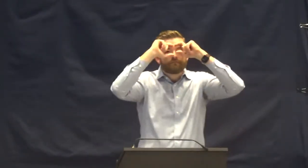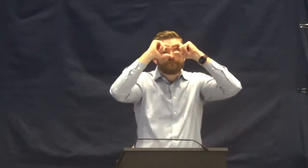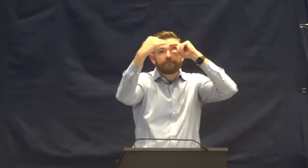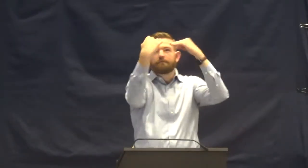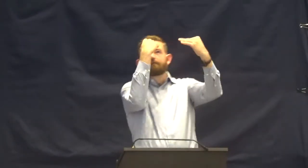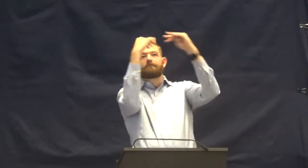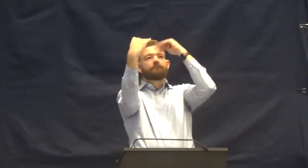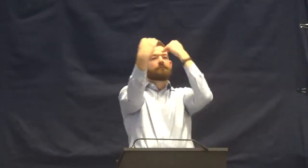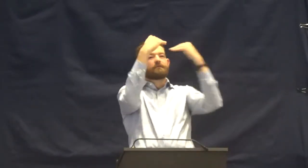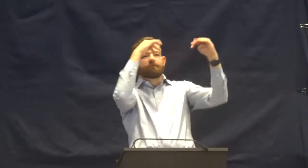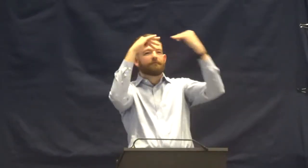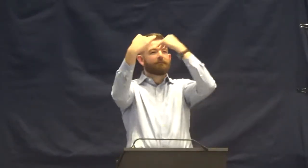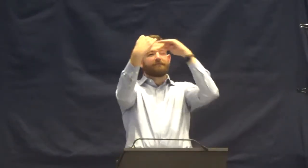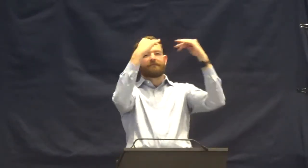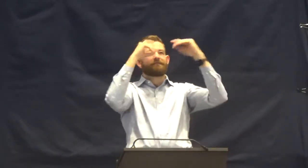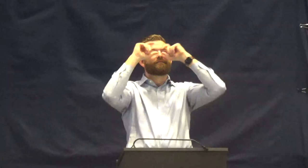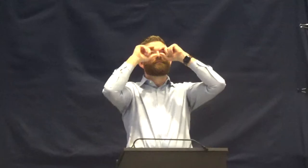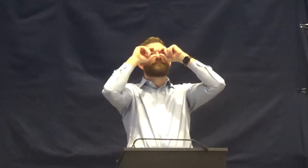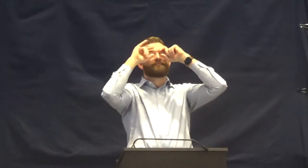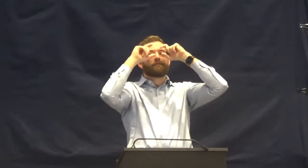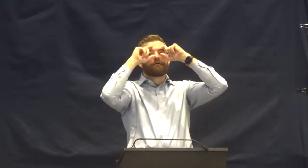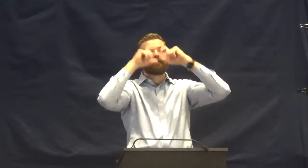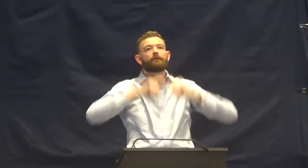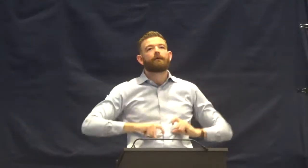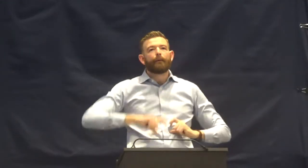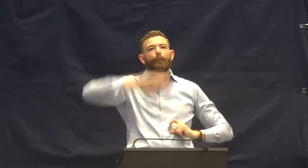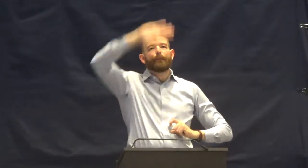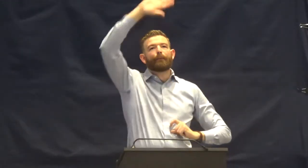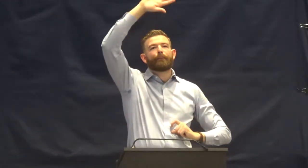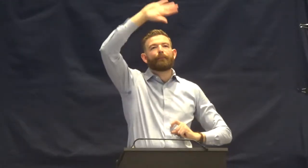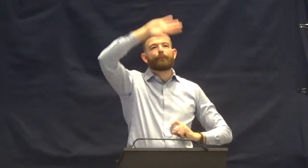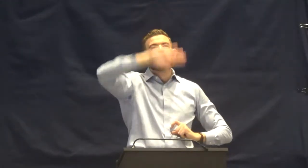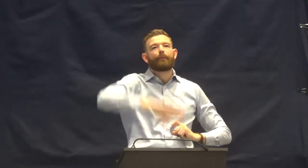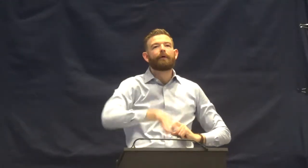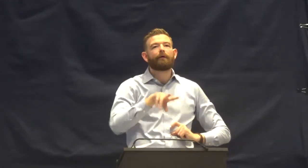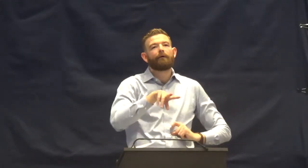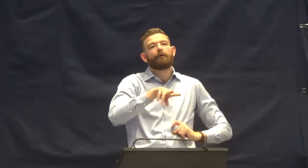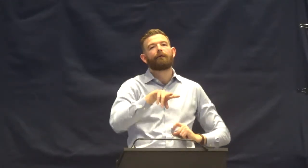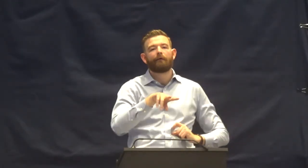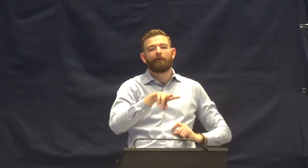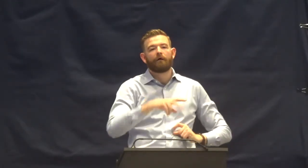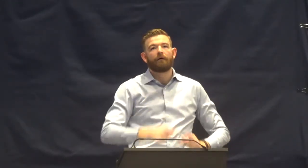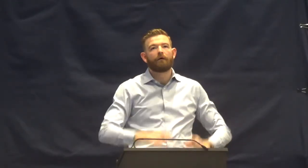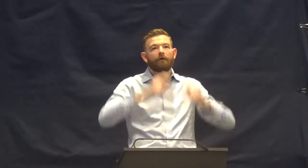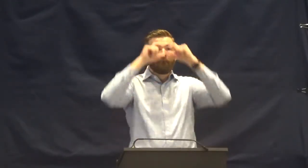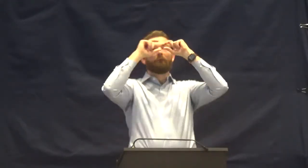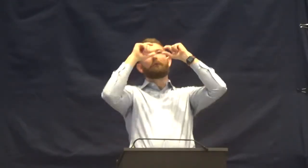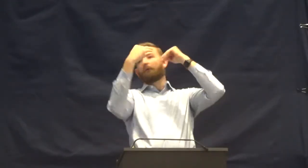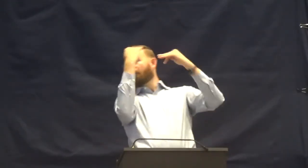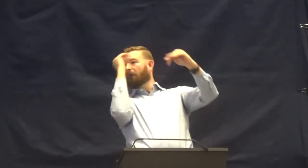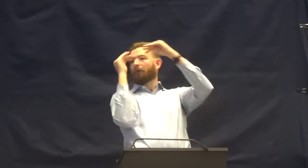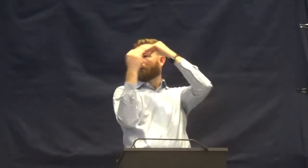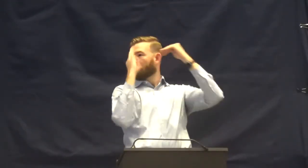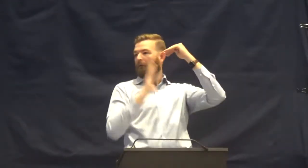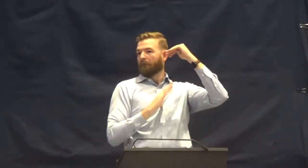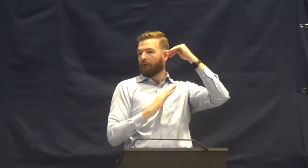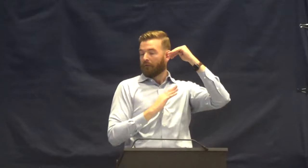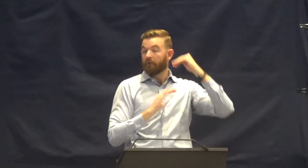You know what multidimensional means? It's like 3D, you know, like when you put on those VR glasses and everything looks like it's coming right at you, and you take them off and it's